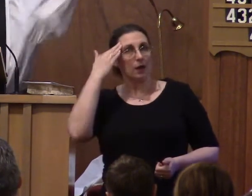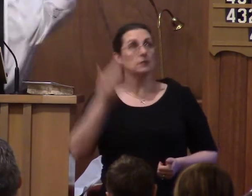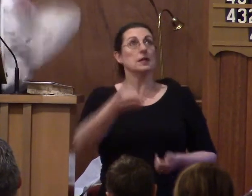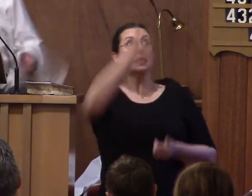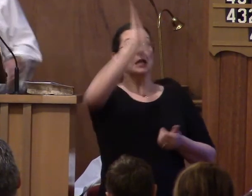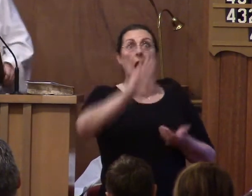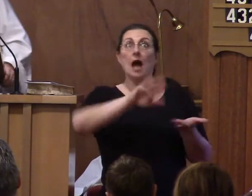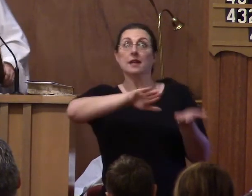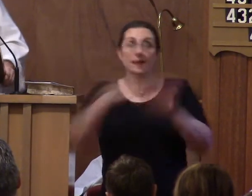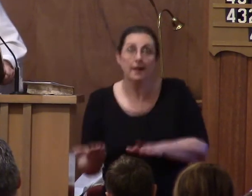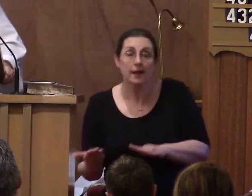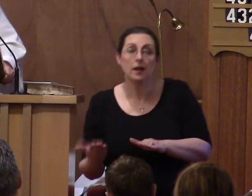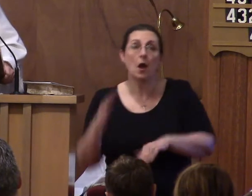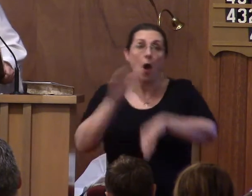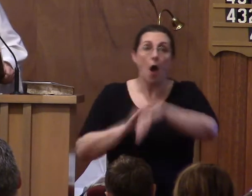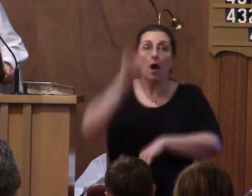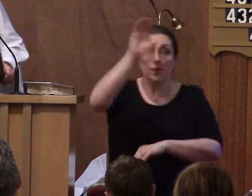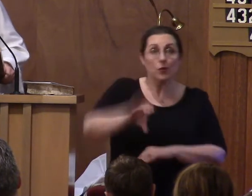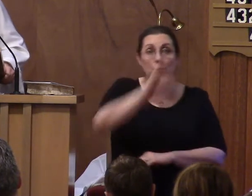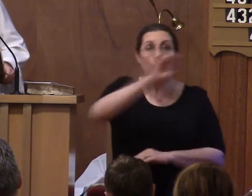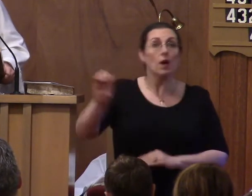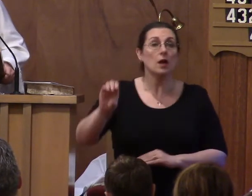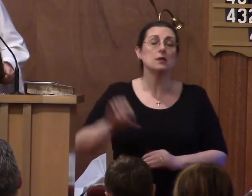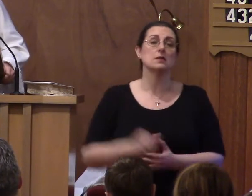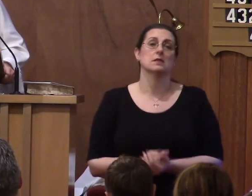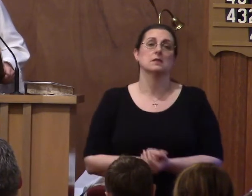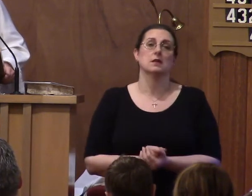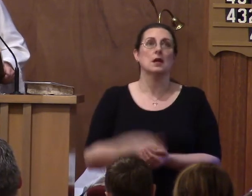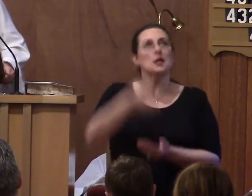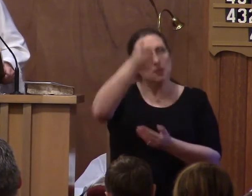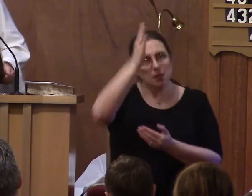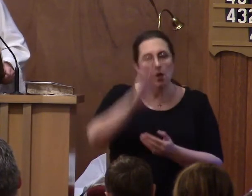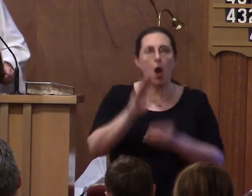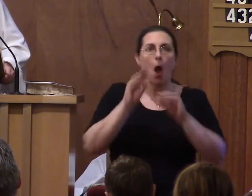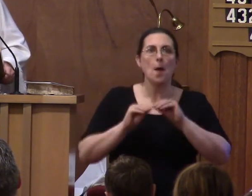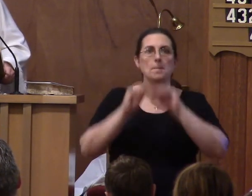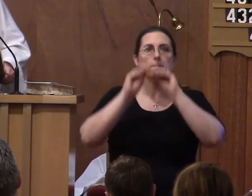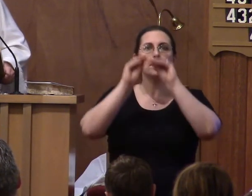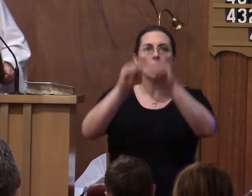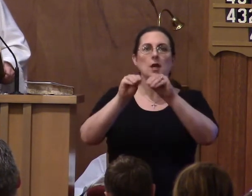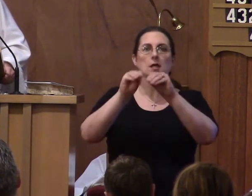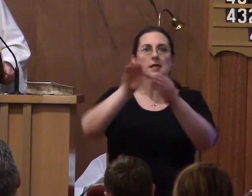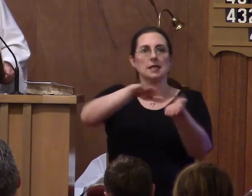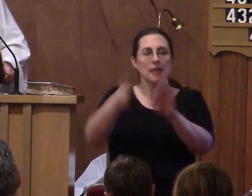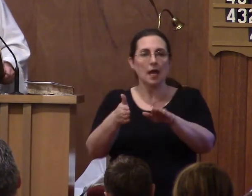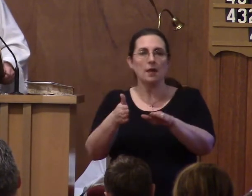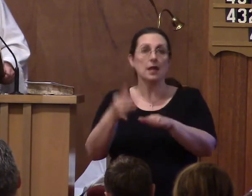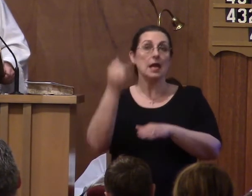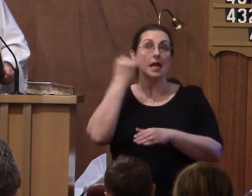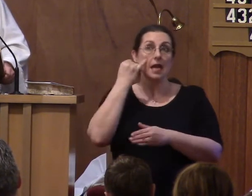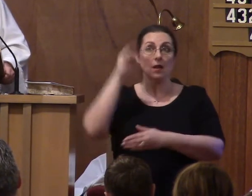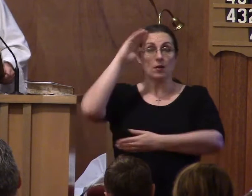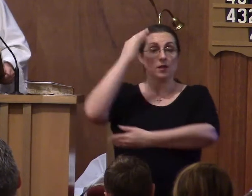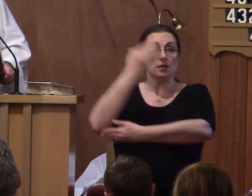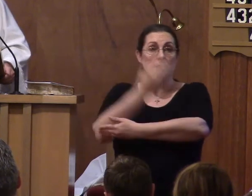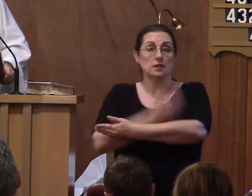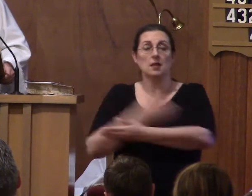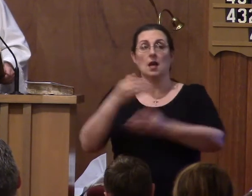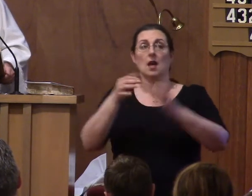on the cross. God was put to death. If the Son of God died on the cross for